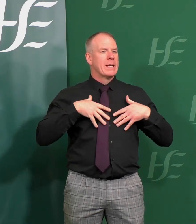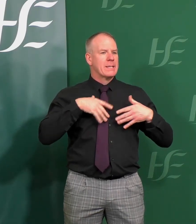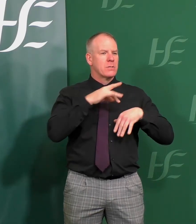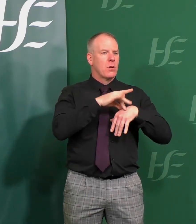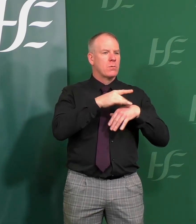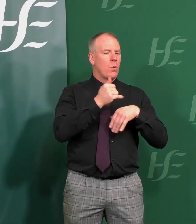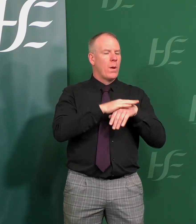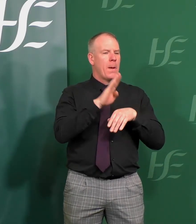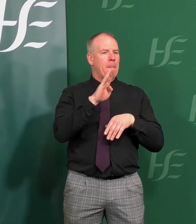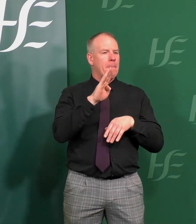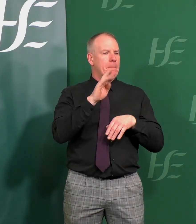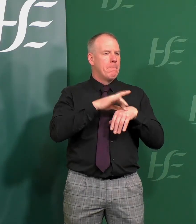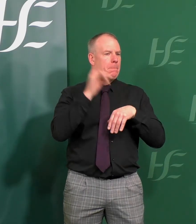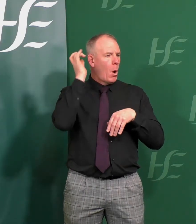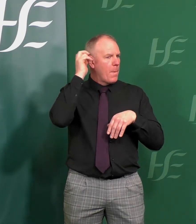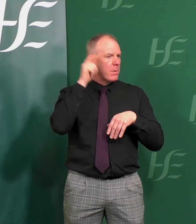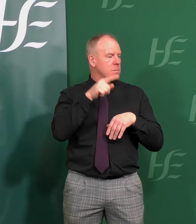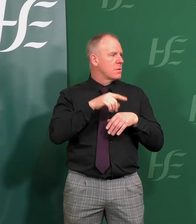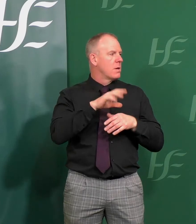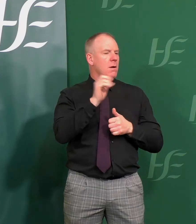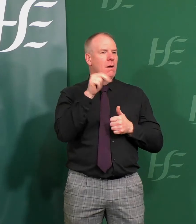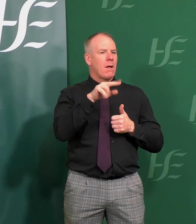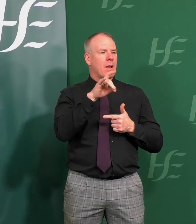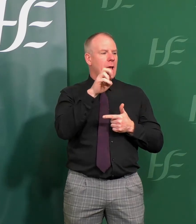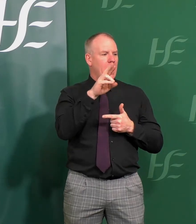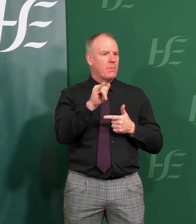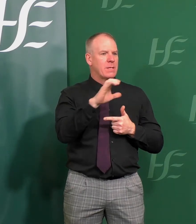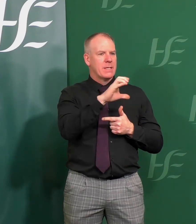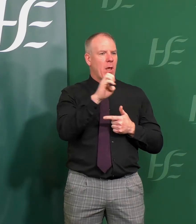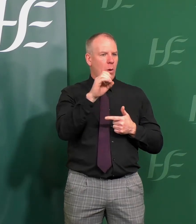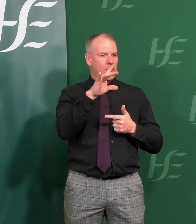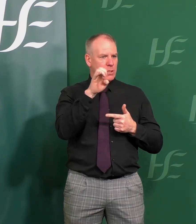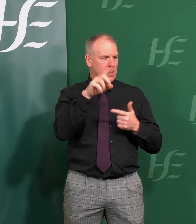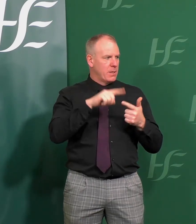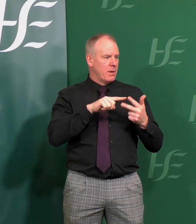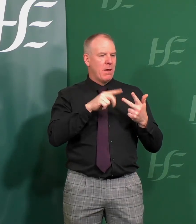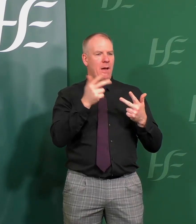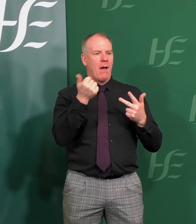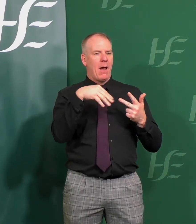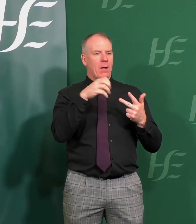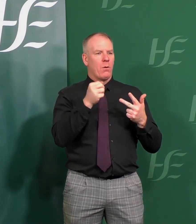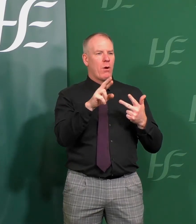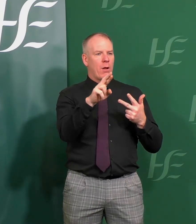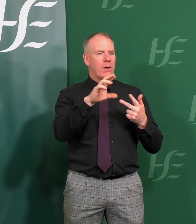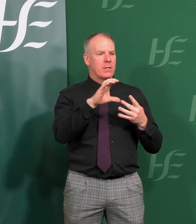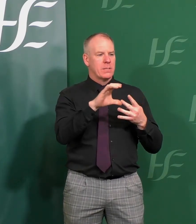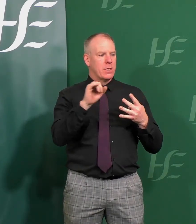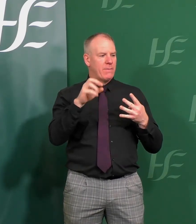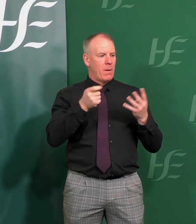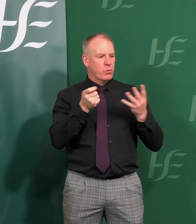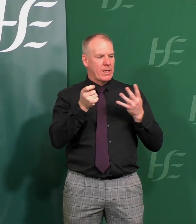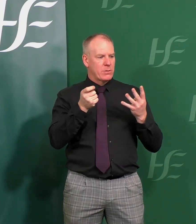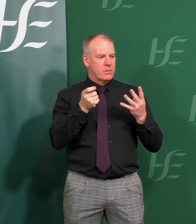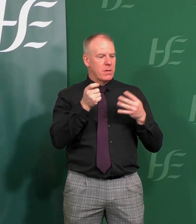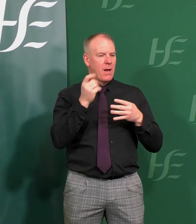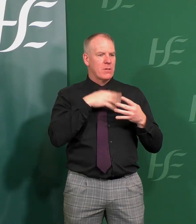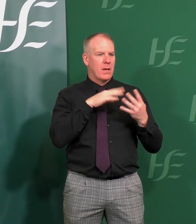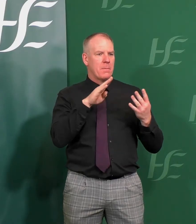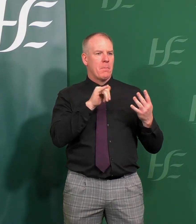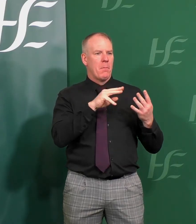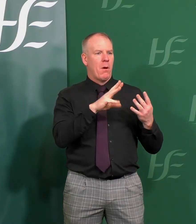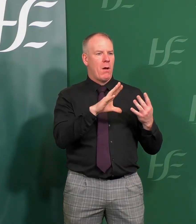Hospital. Colm Henry, Chief Clinical Officer, HSE. Anne O'Connor, Chief Operations Officer. Paul Reid, CEO,